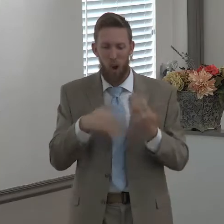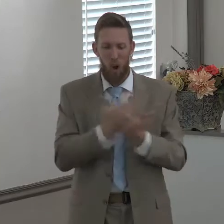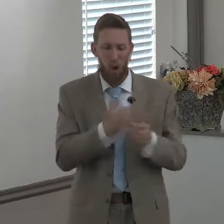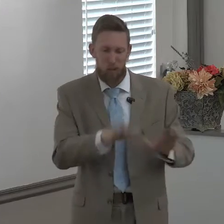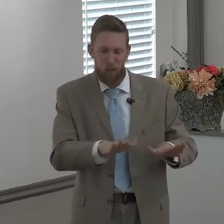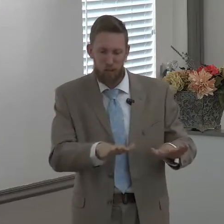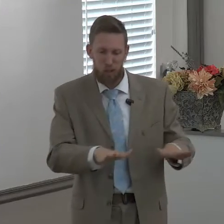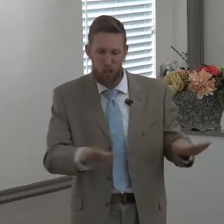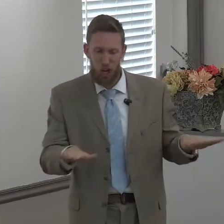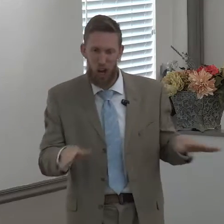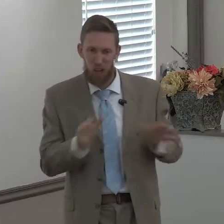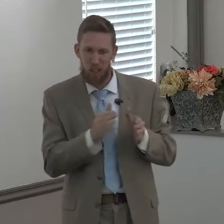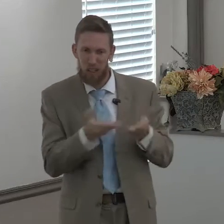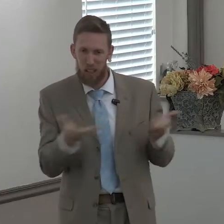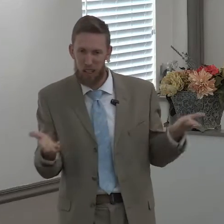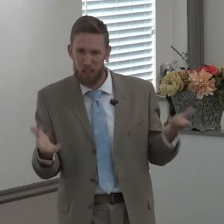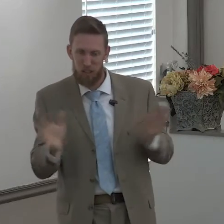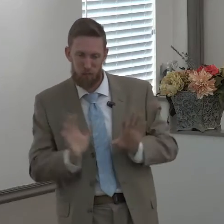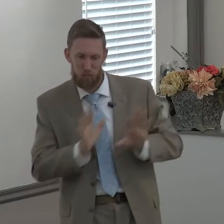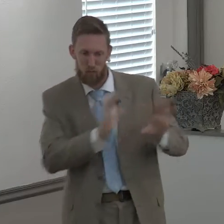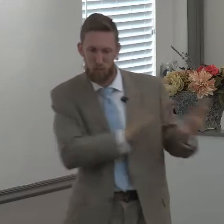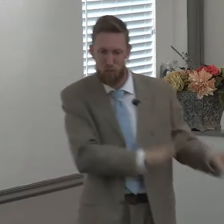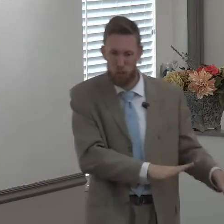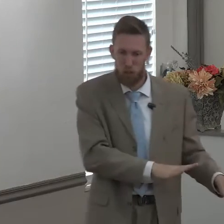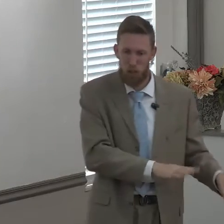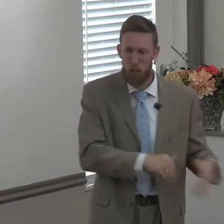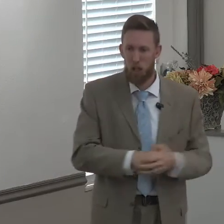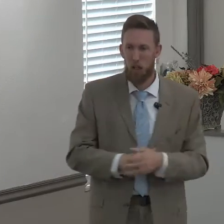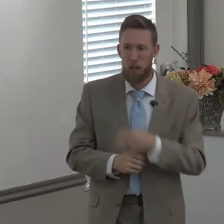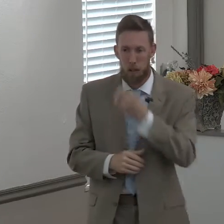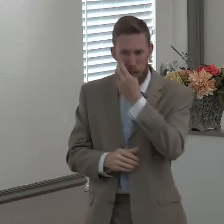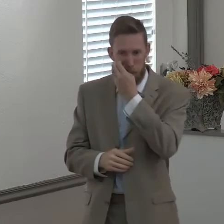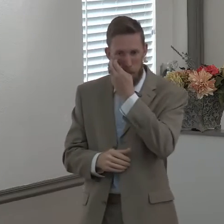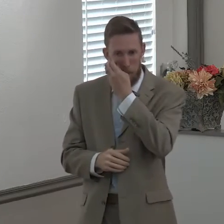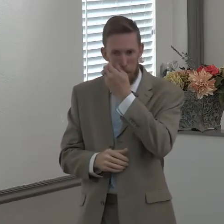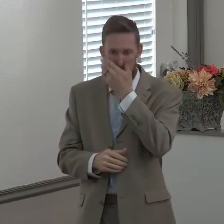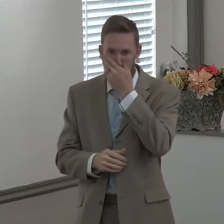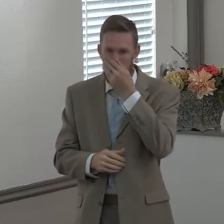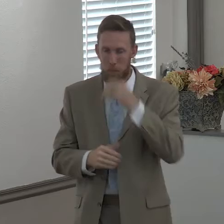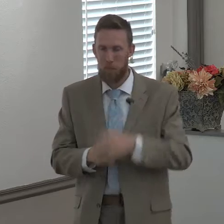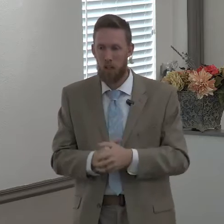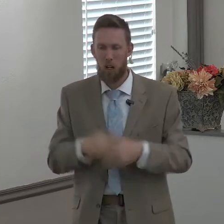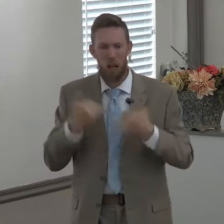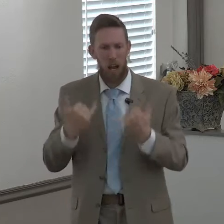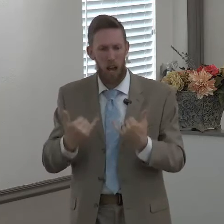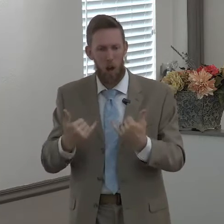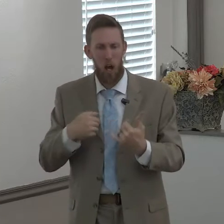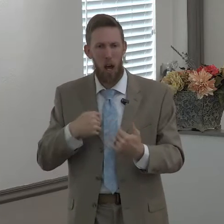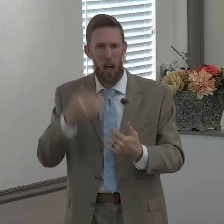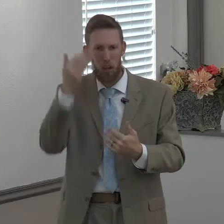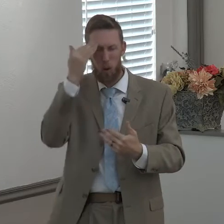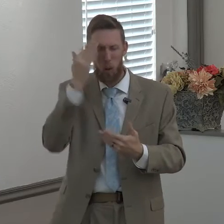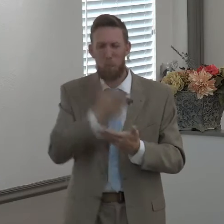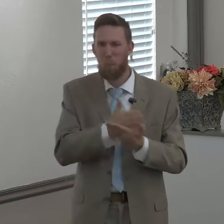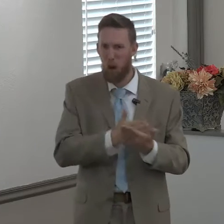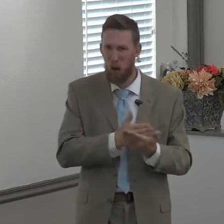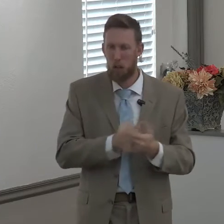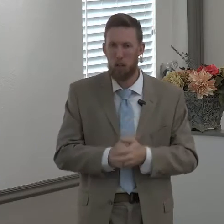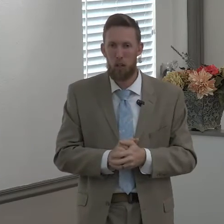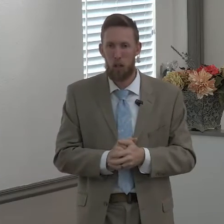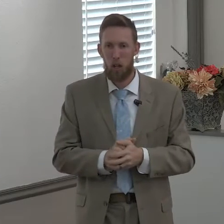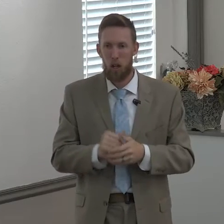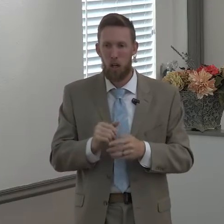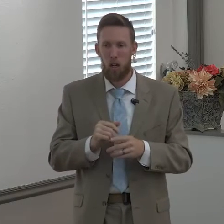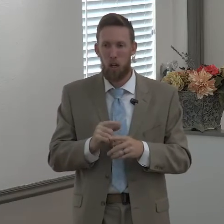when I became a man, I put away childish things. For now we see through a glass